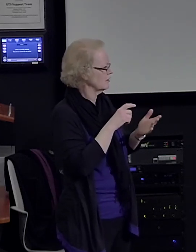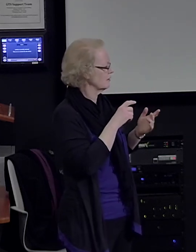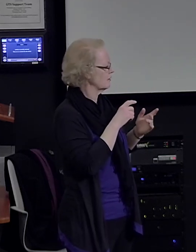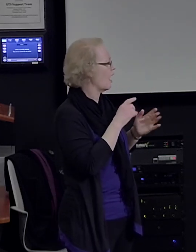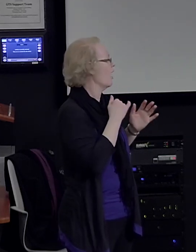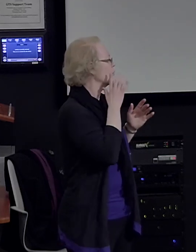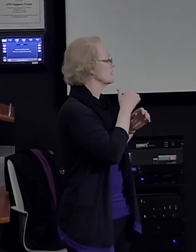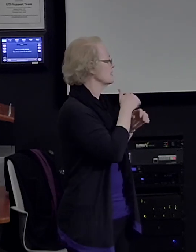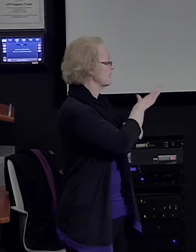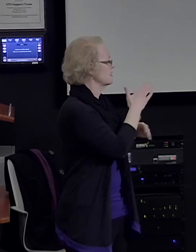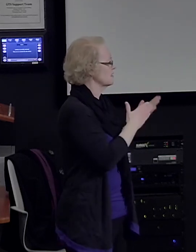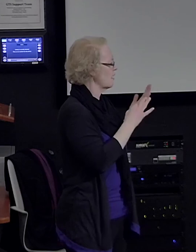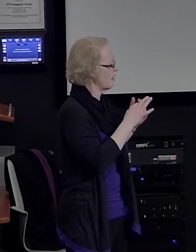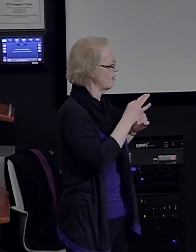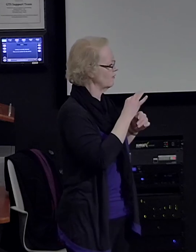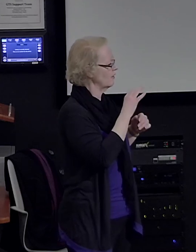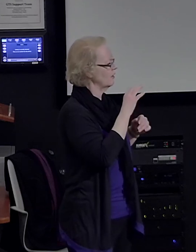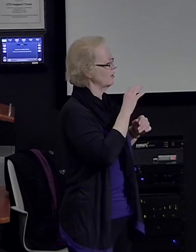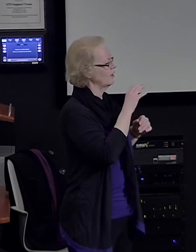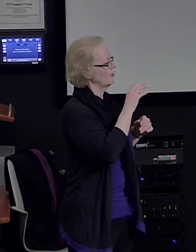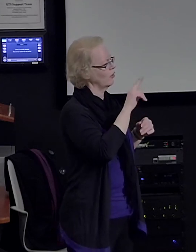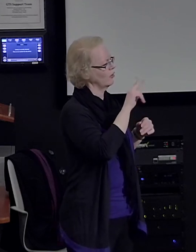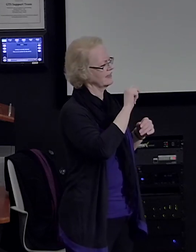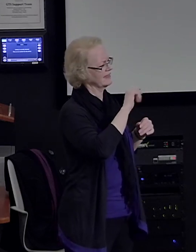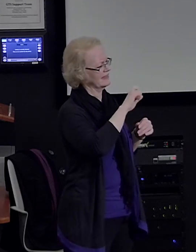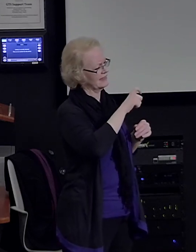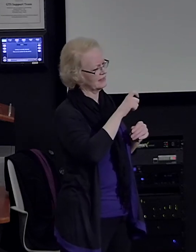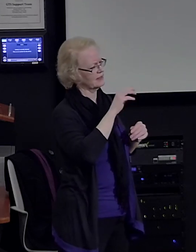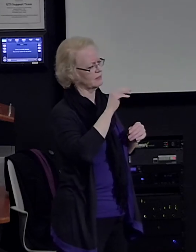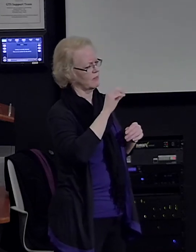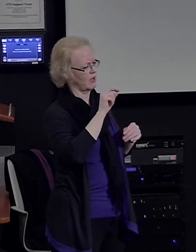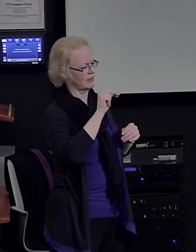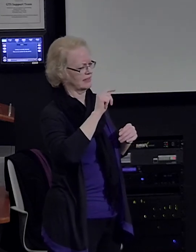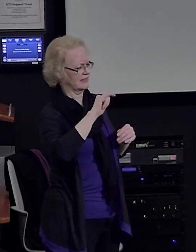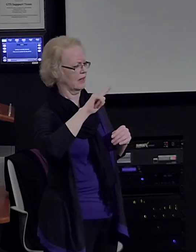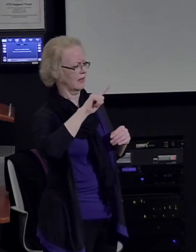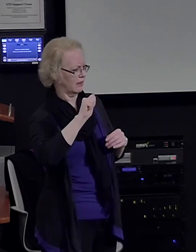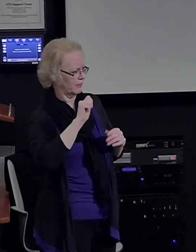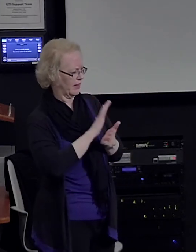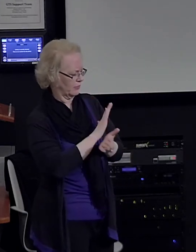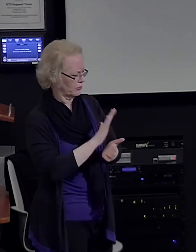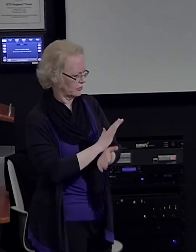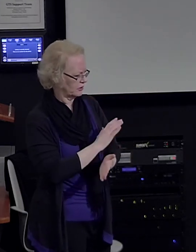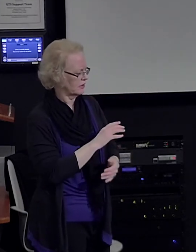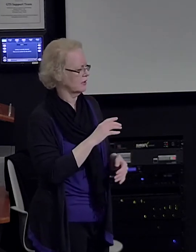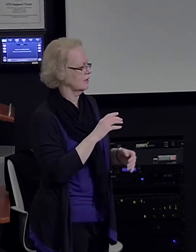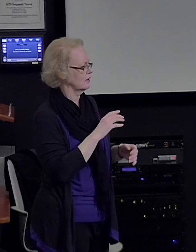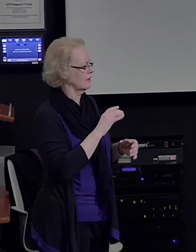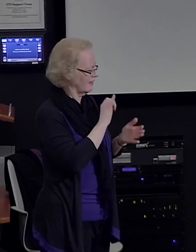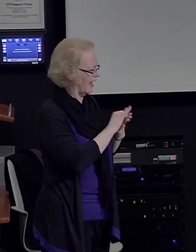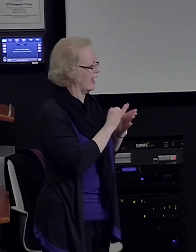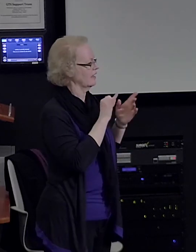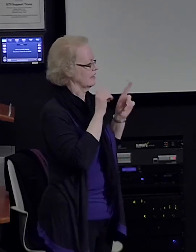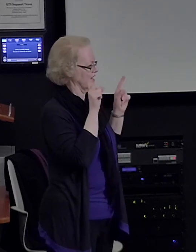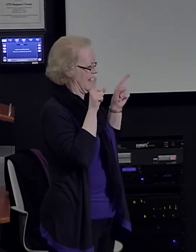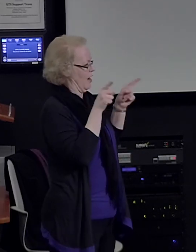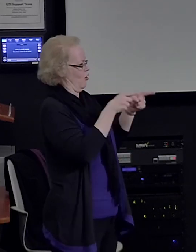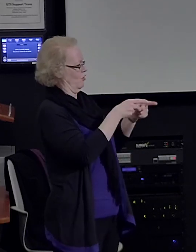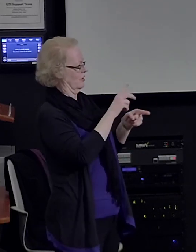you some of sylvia's ortiz montia's papers is that as phonemic um narrowing occurs